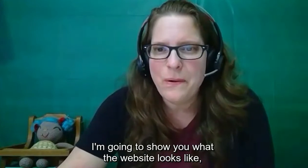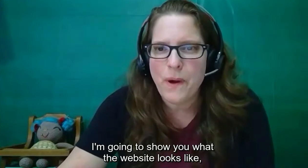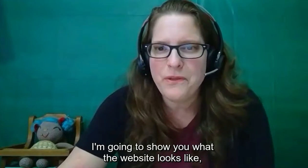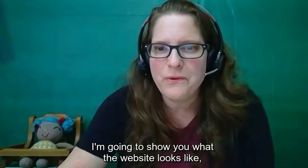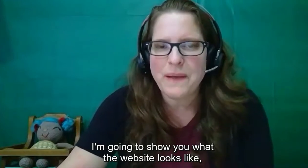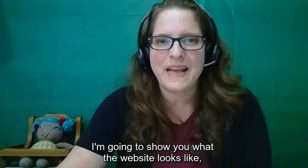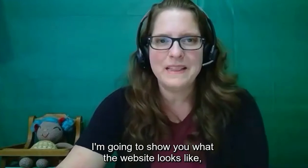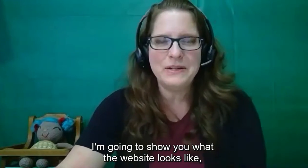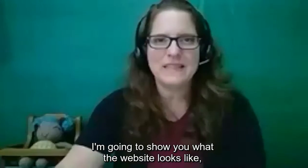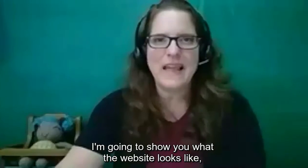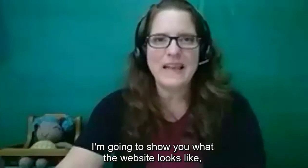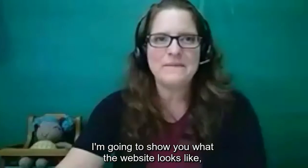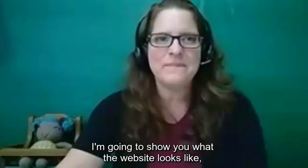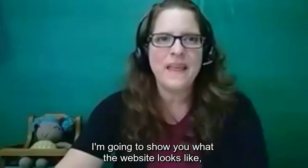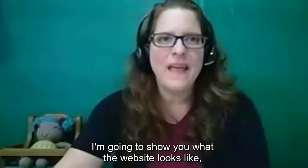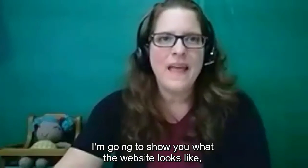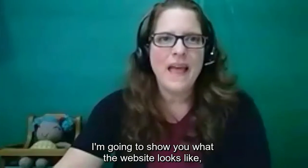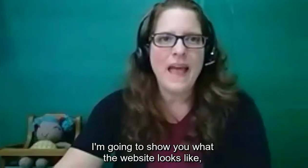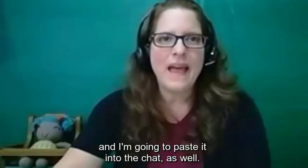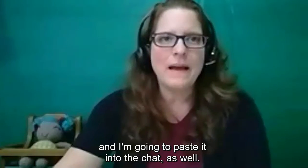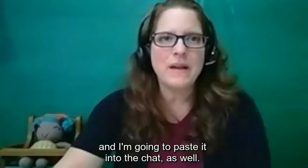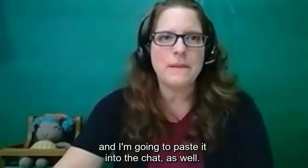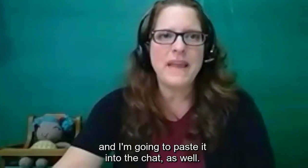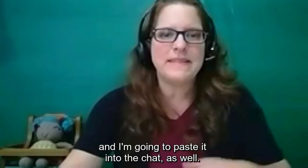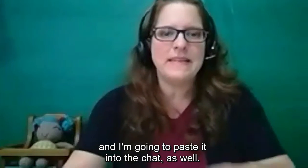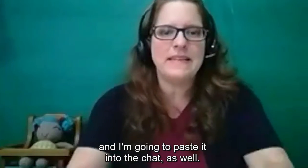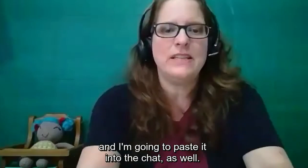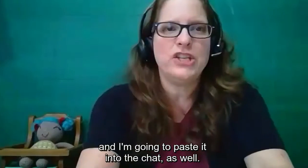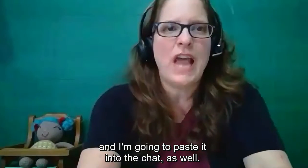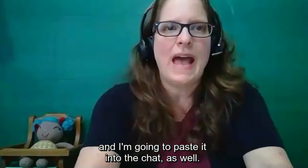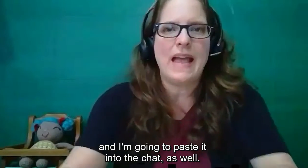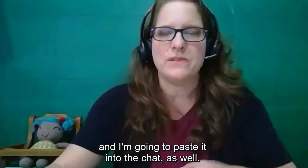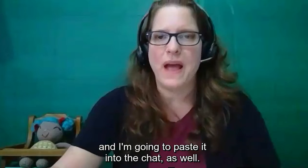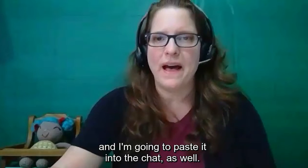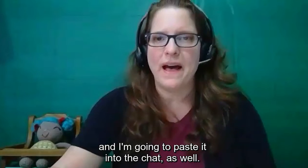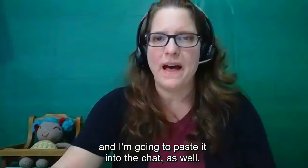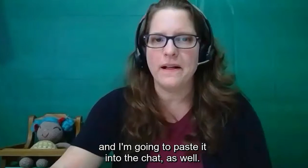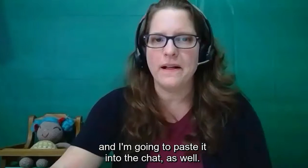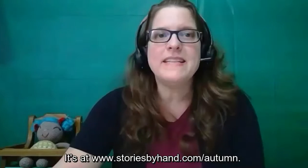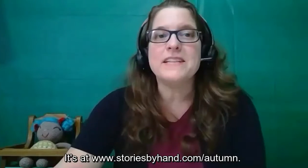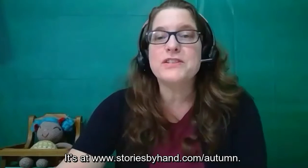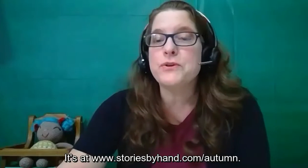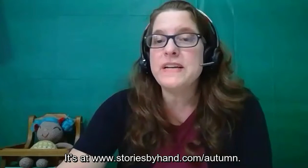what the website looks like. And I'm going to paste it into the chat as well. It's at